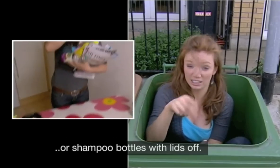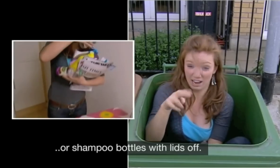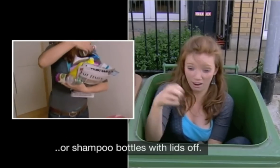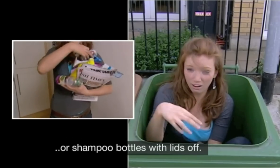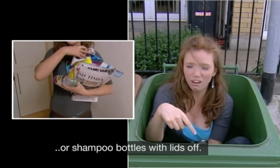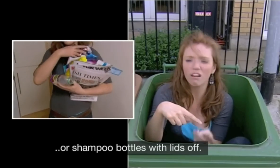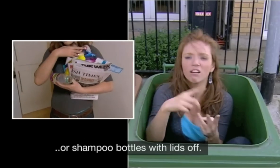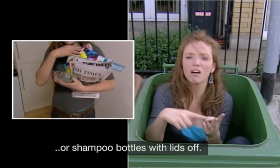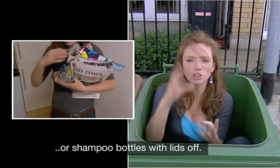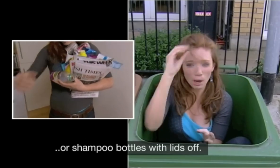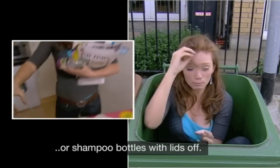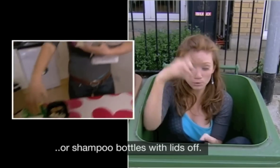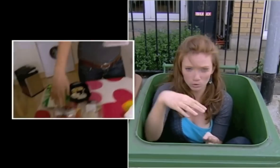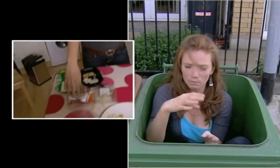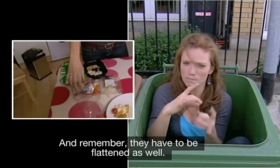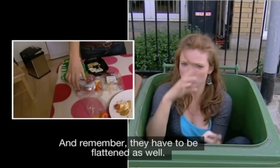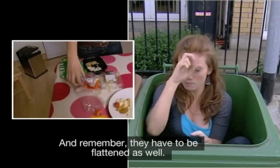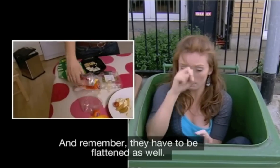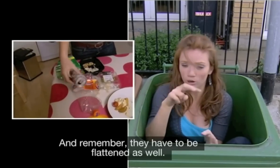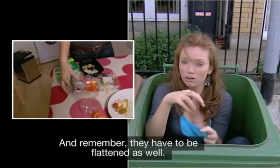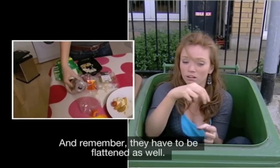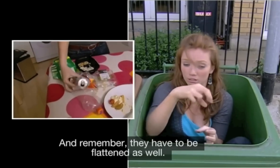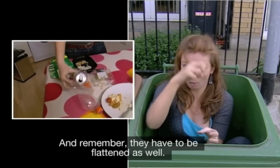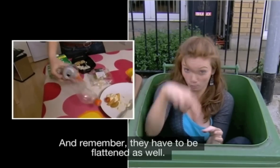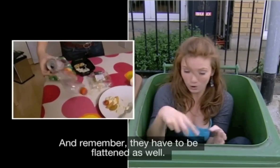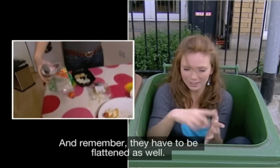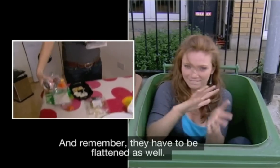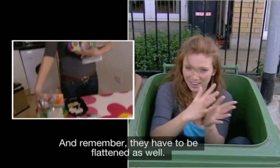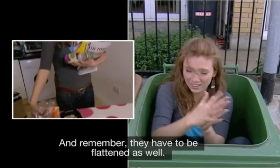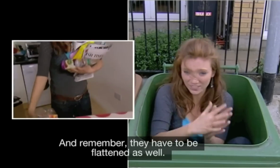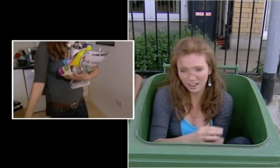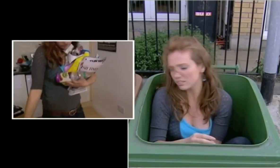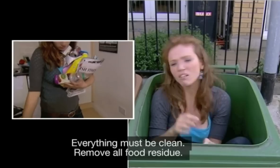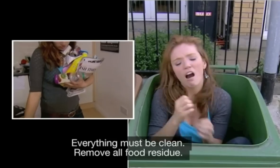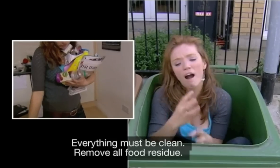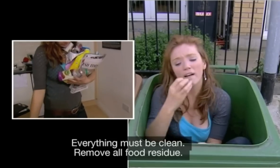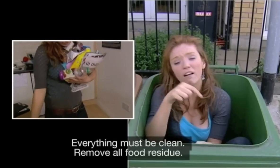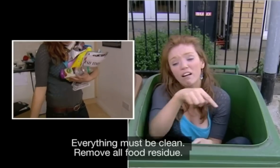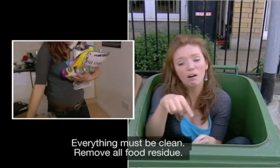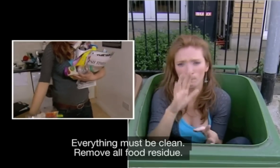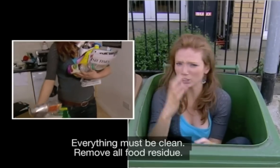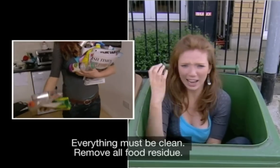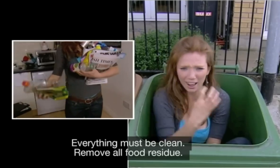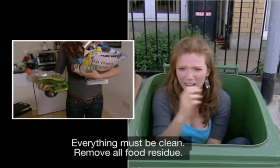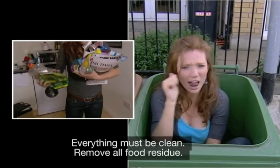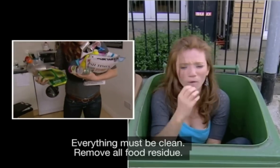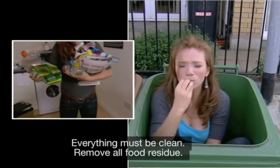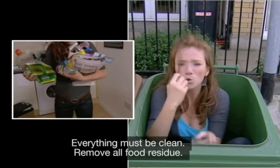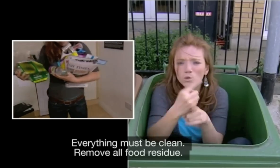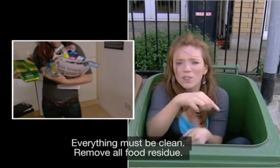shampoo bottles with lids off. And remember, they have to be flattened as well. Everything must be clean. Remove all food residue.